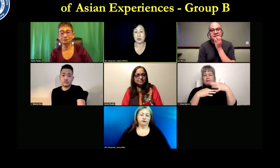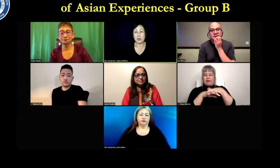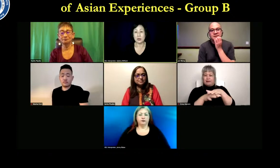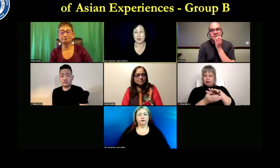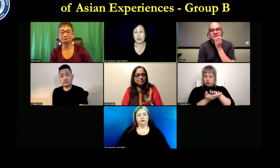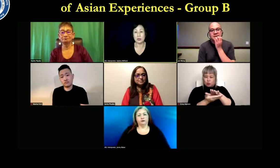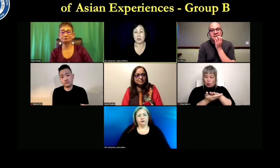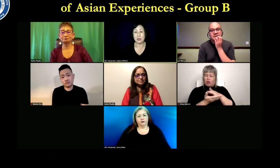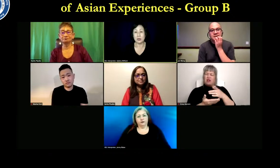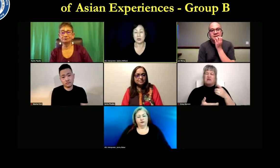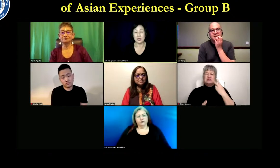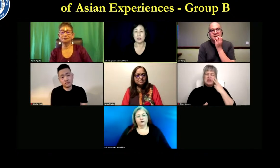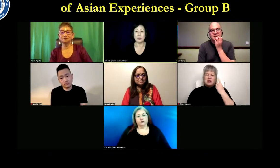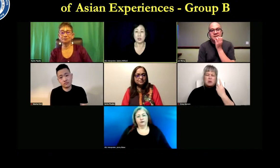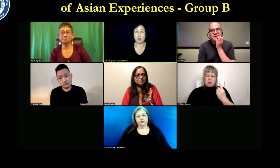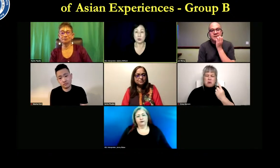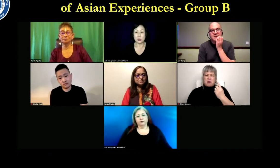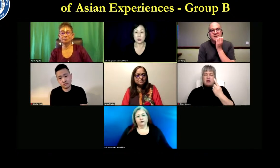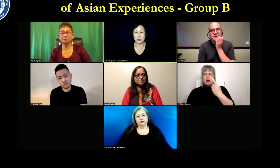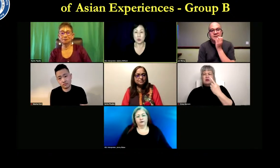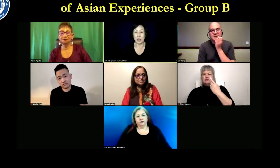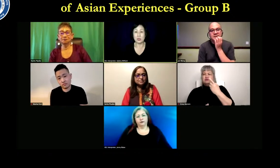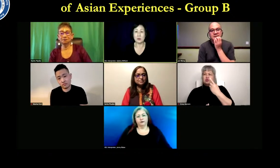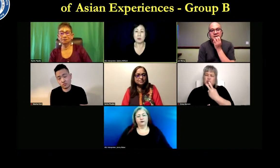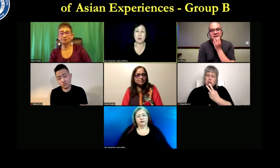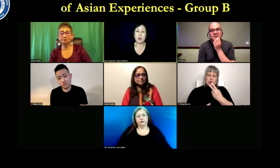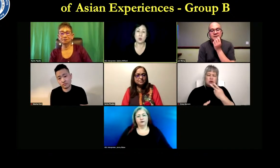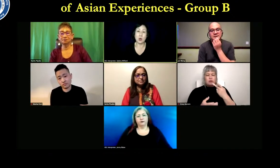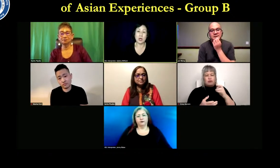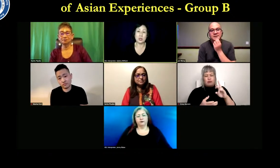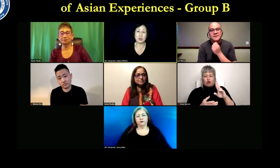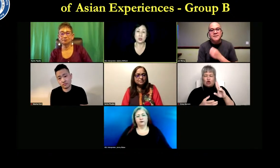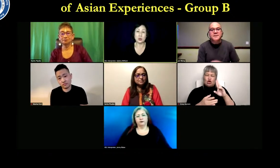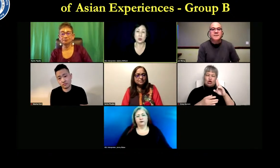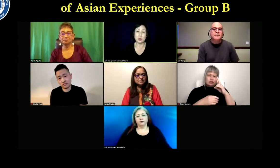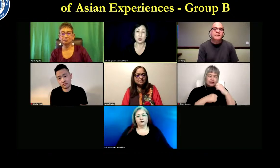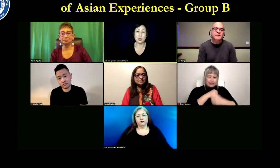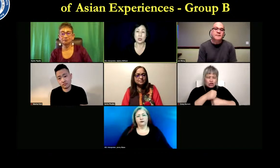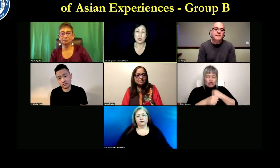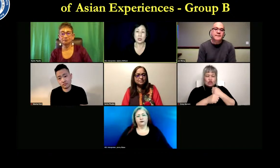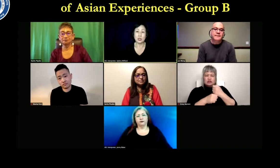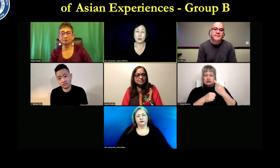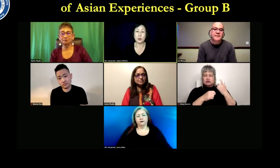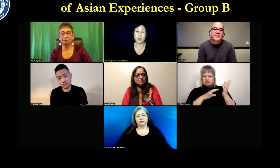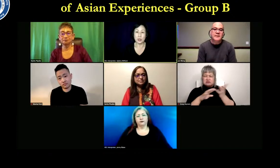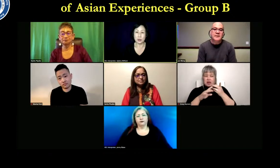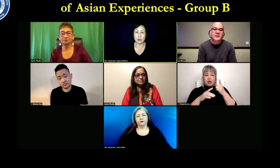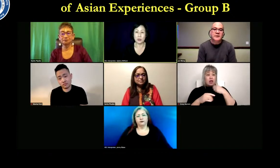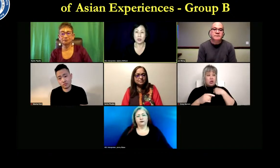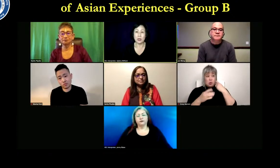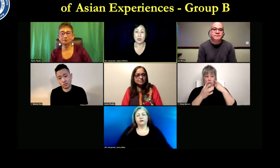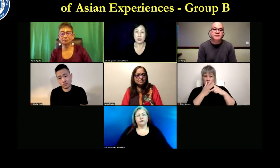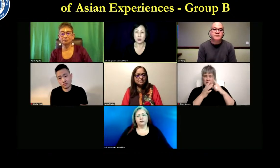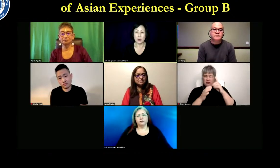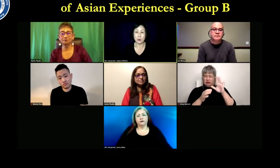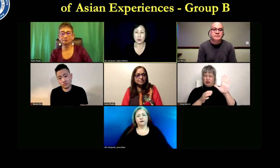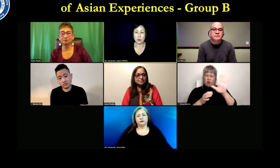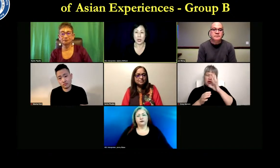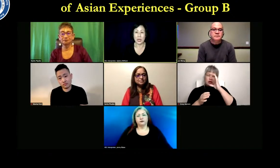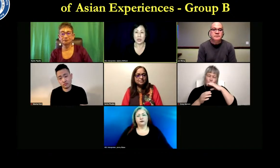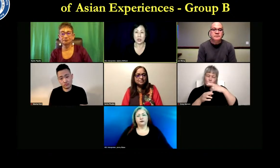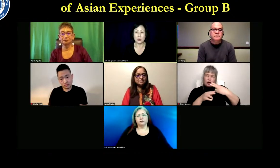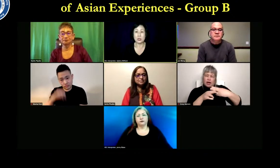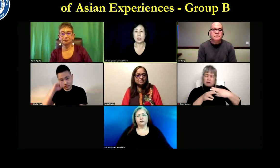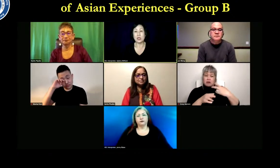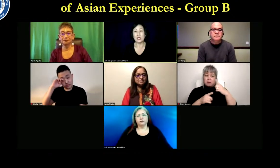years there, you know, in the mainstream school, I would see maybe one or two, you know, per year that would come